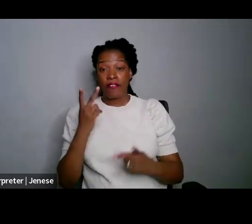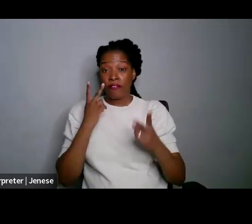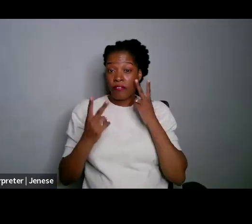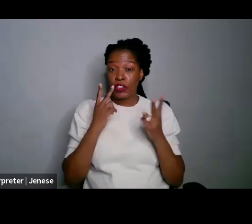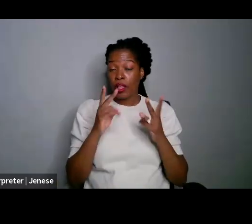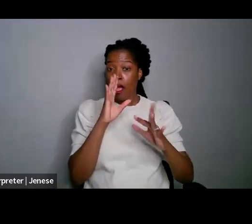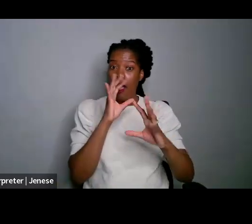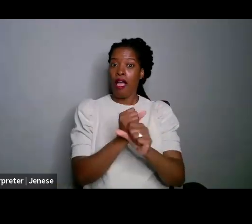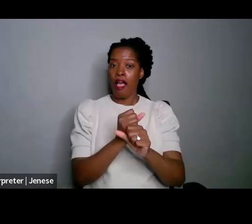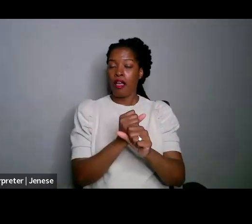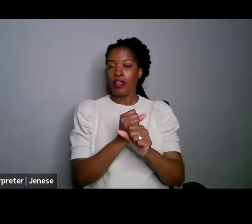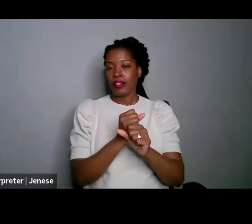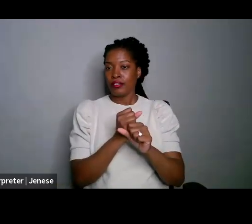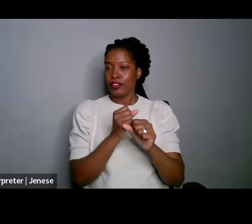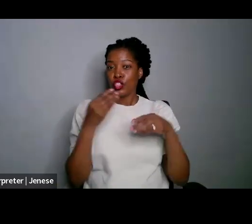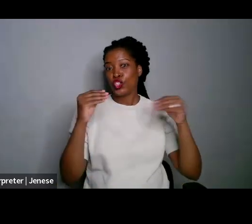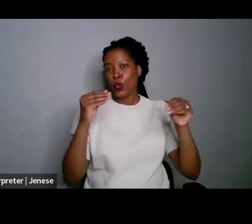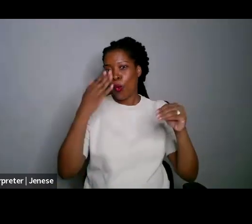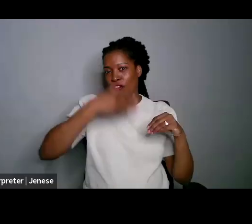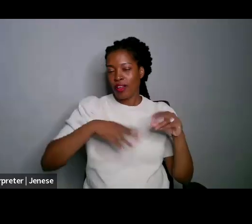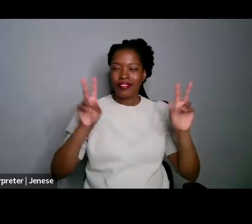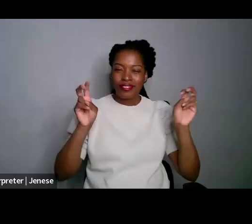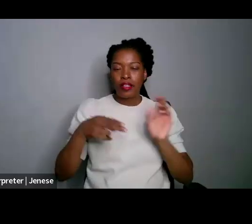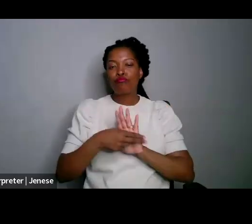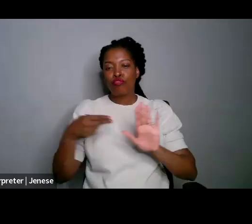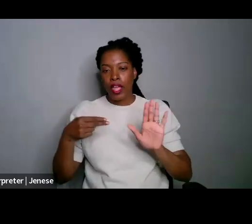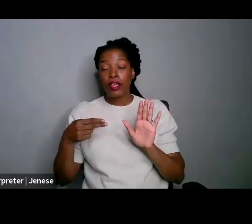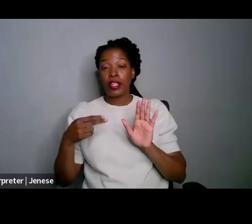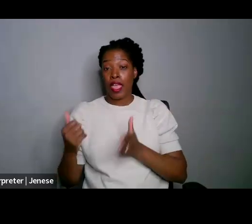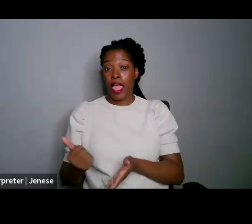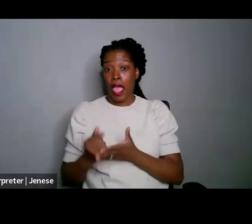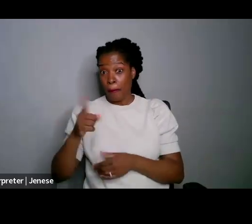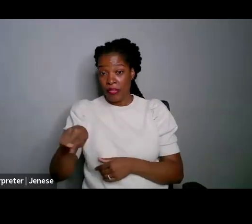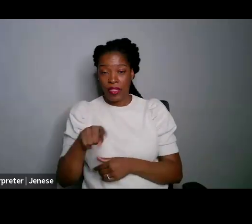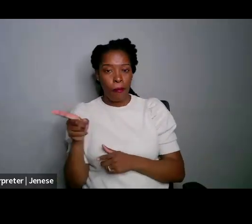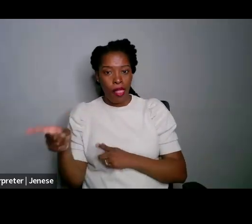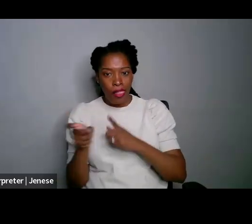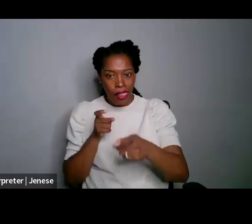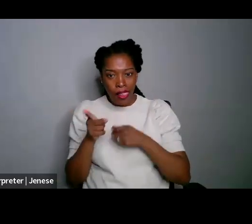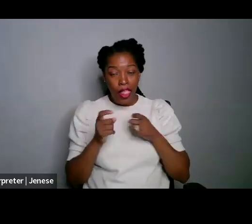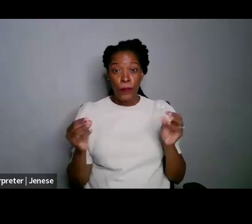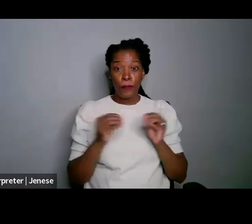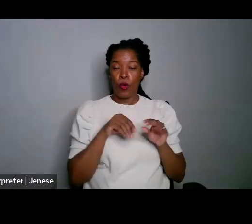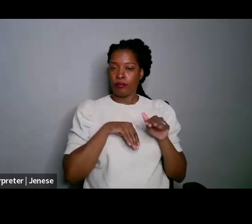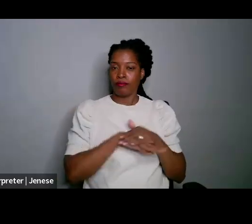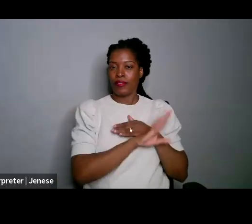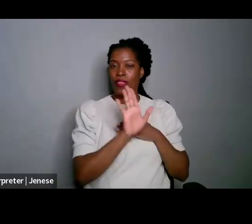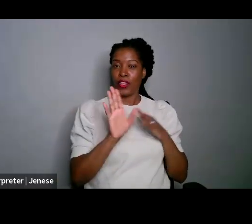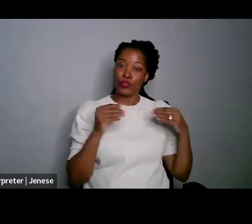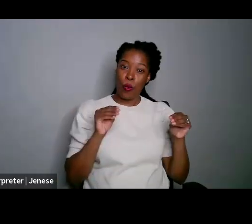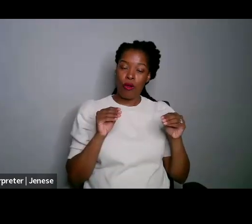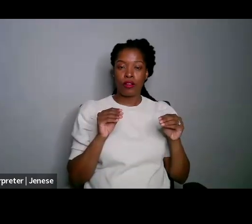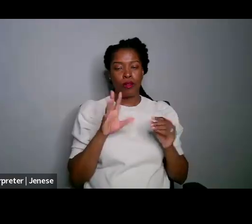brands to help them get more traffic inside their store. And if nothing else, I hope today's session equips you with